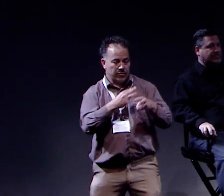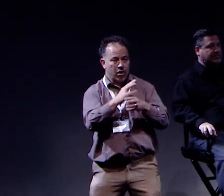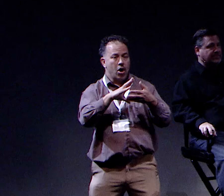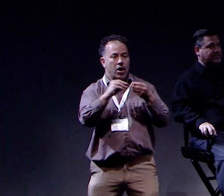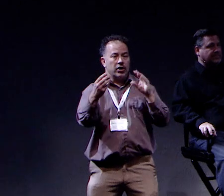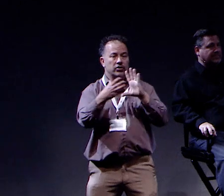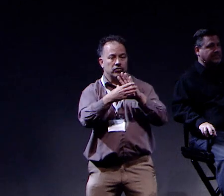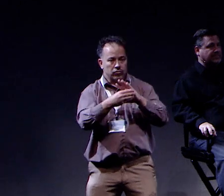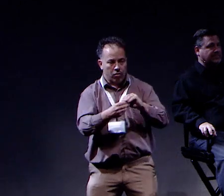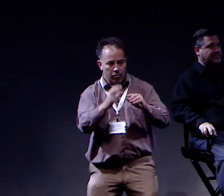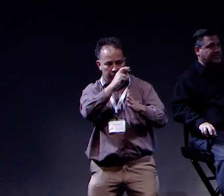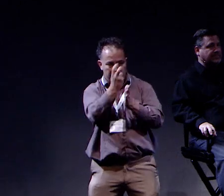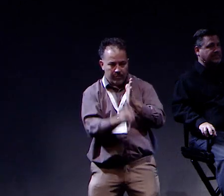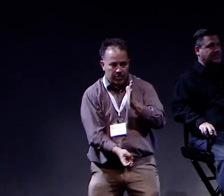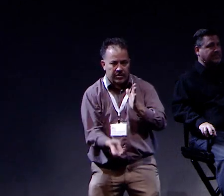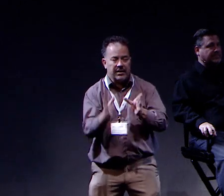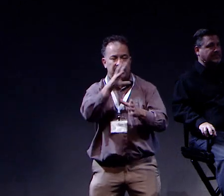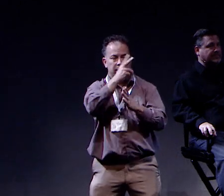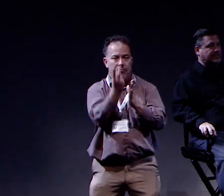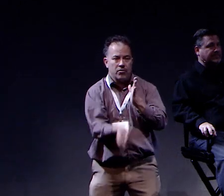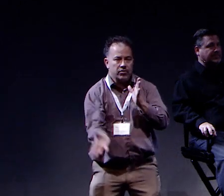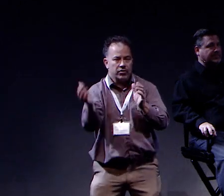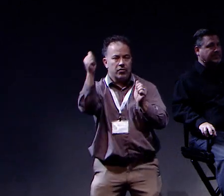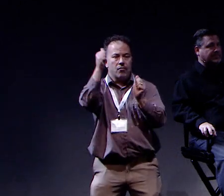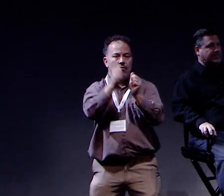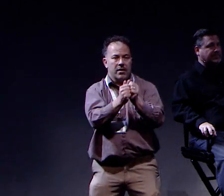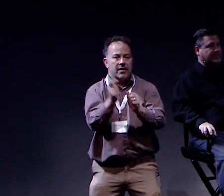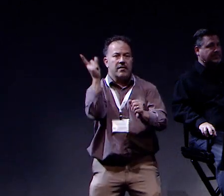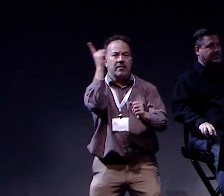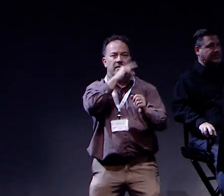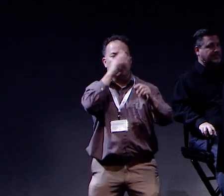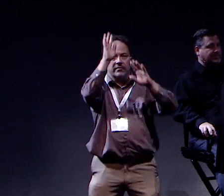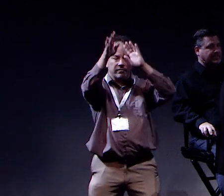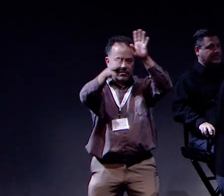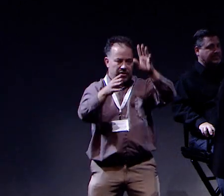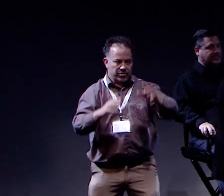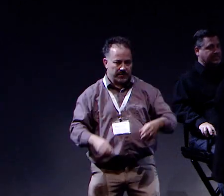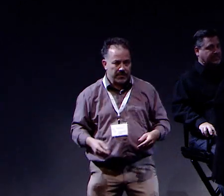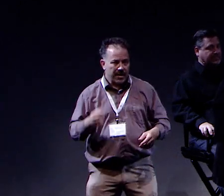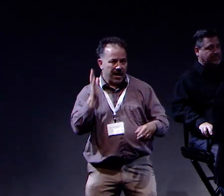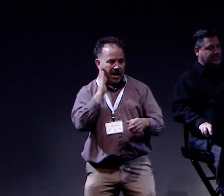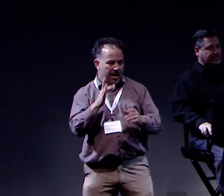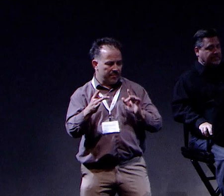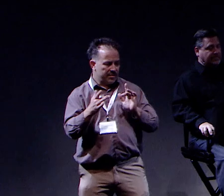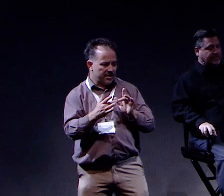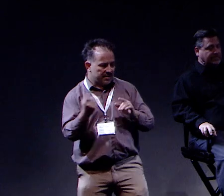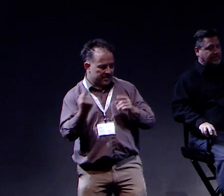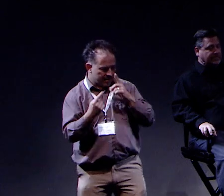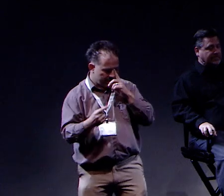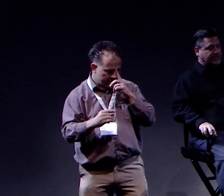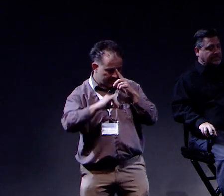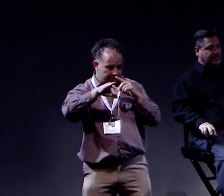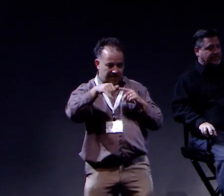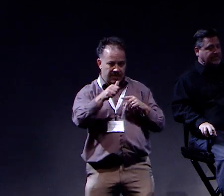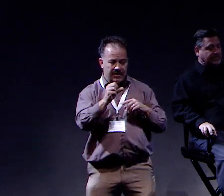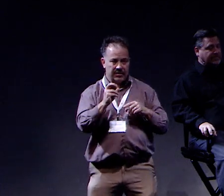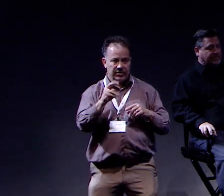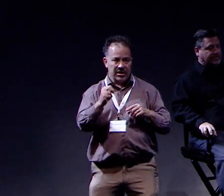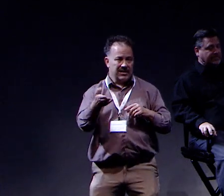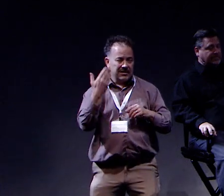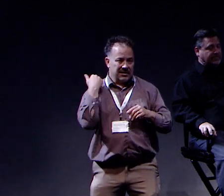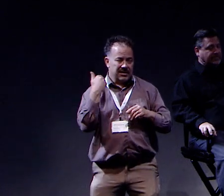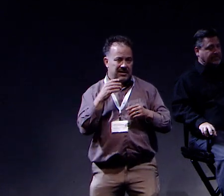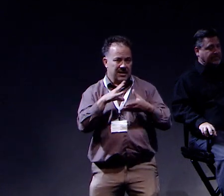immersion, is immersion in fiction. I'm going to touch on something Jason, the last speaker, said